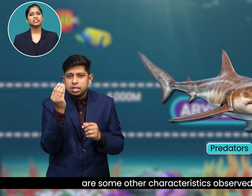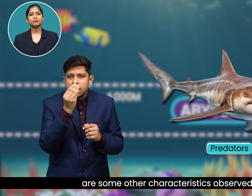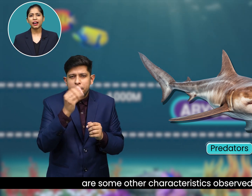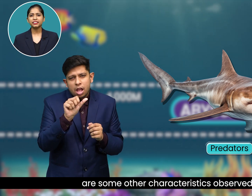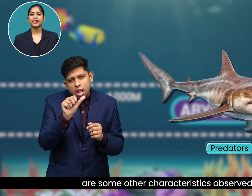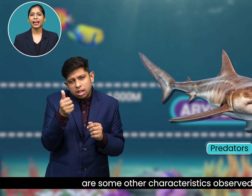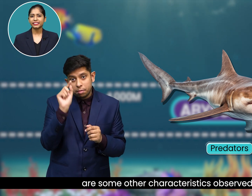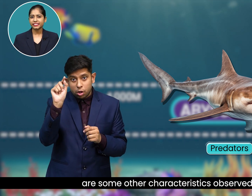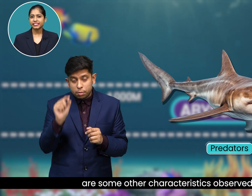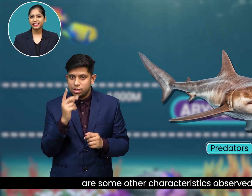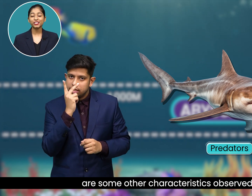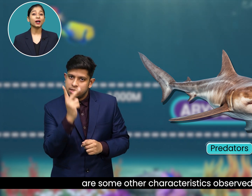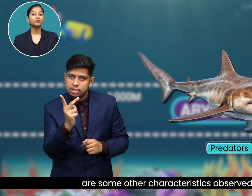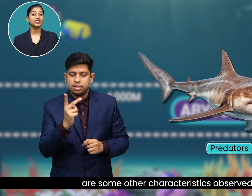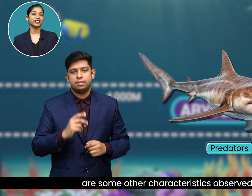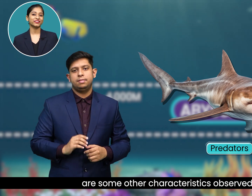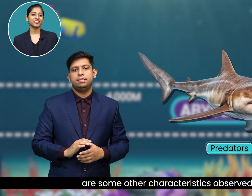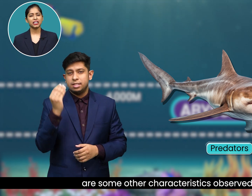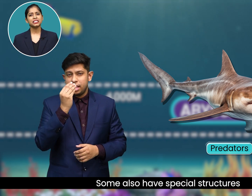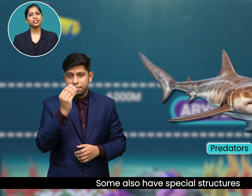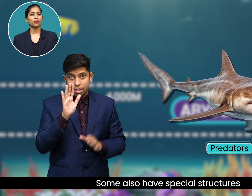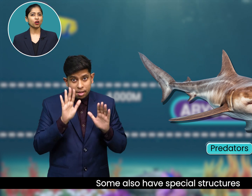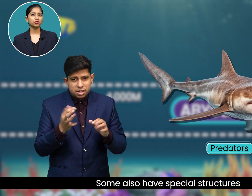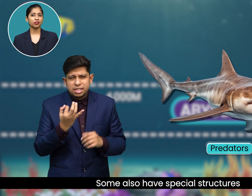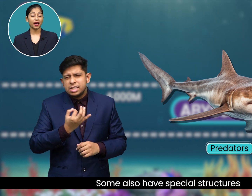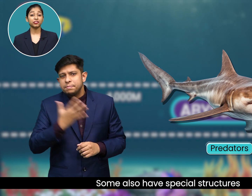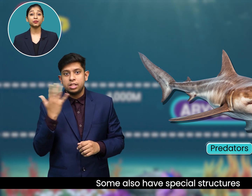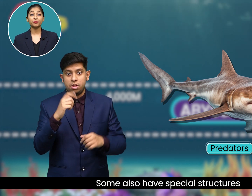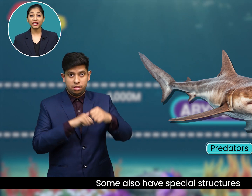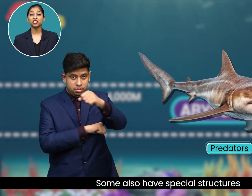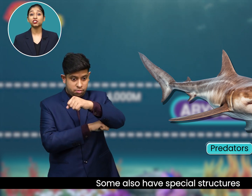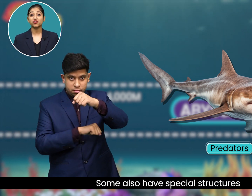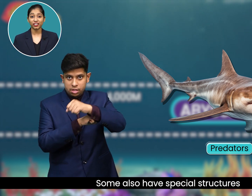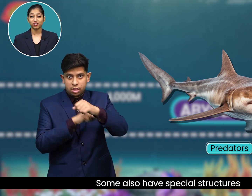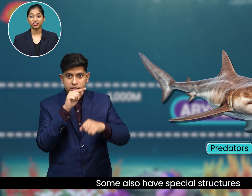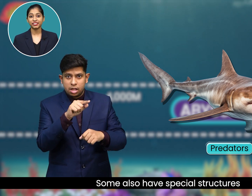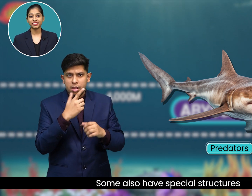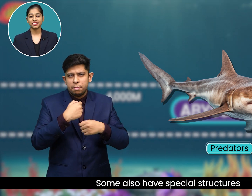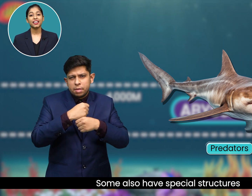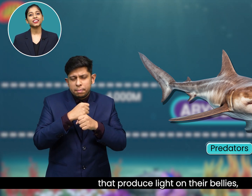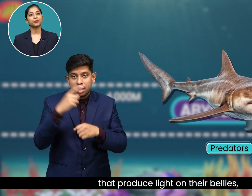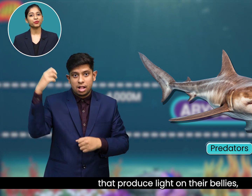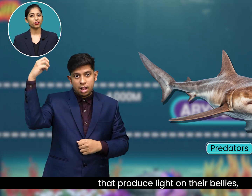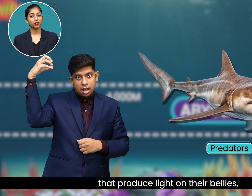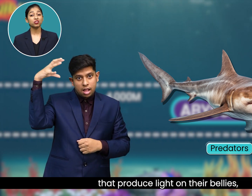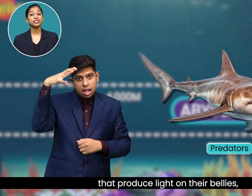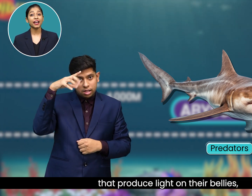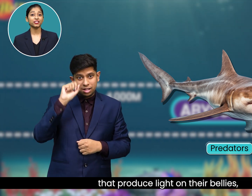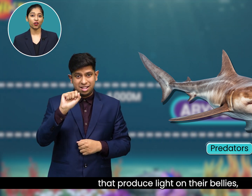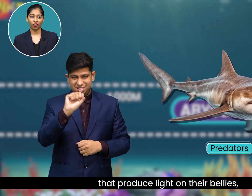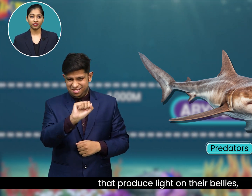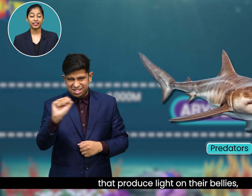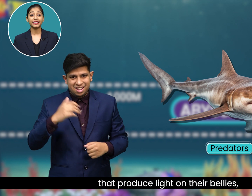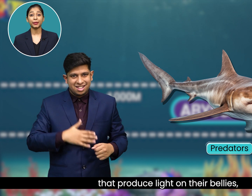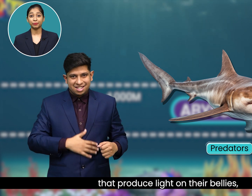are some other characteristics observed. Some also have special structures that produce